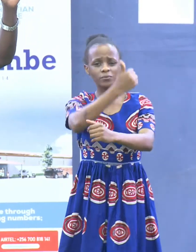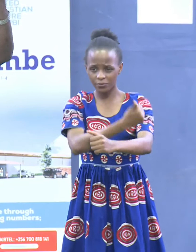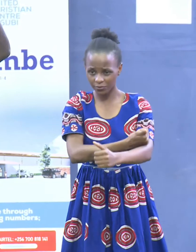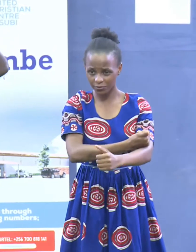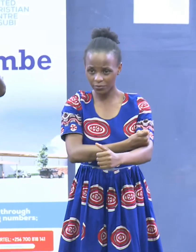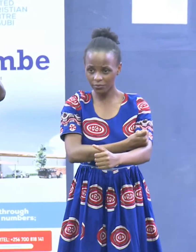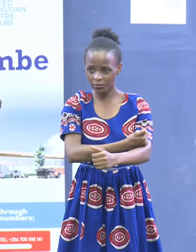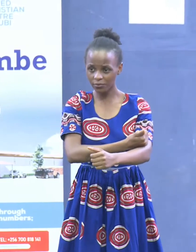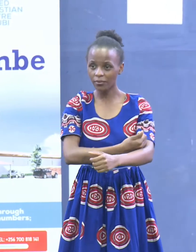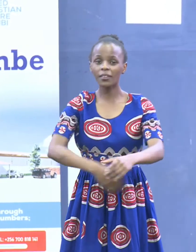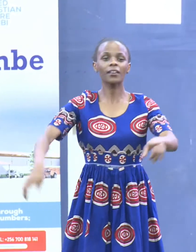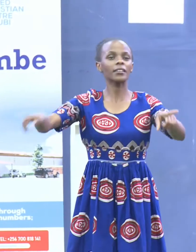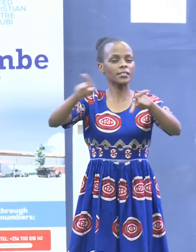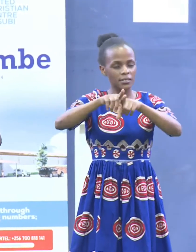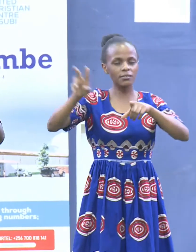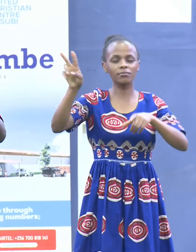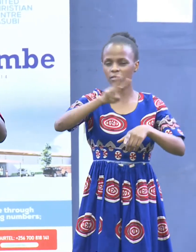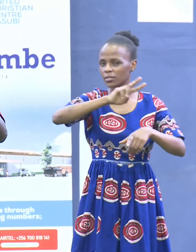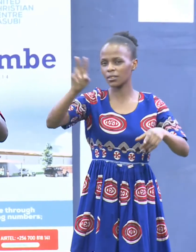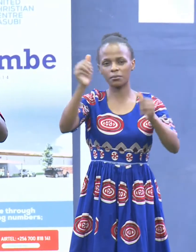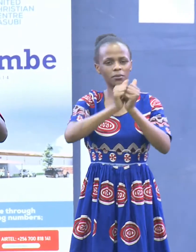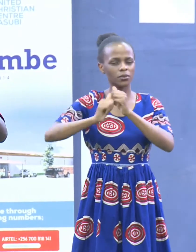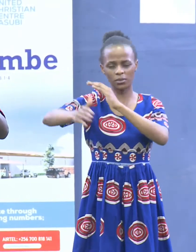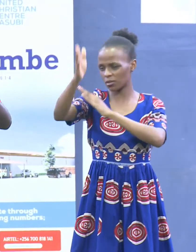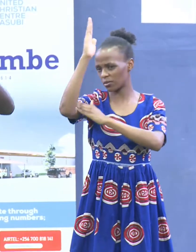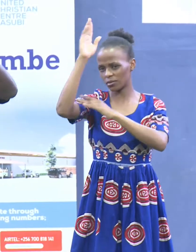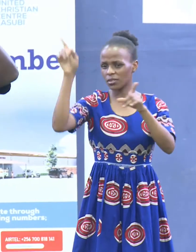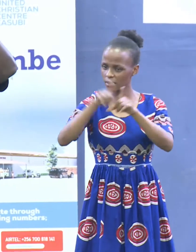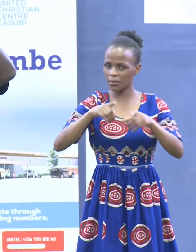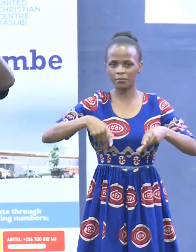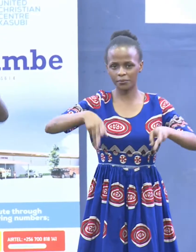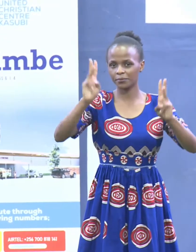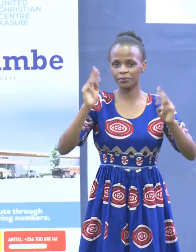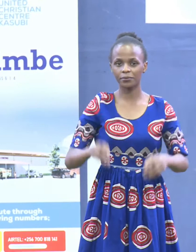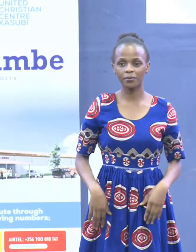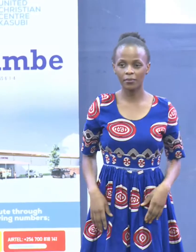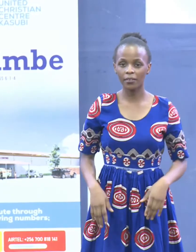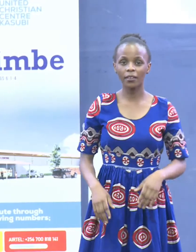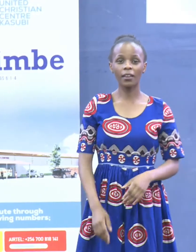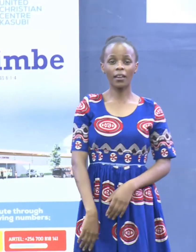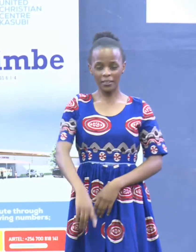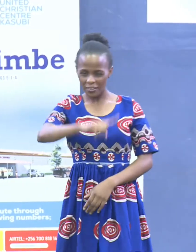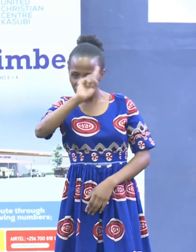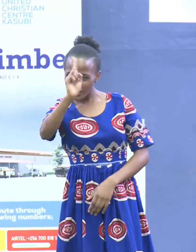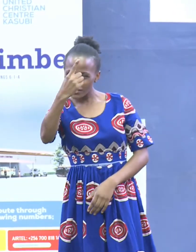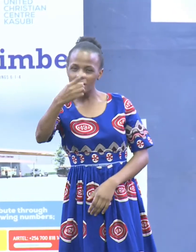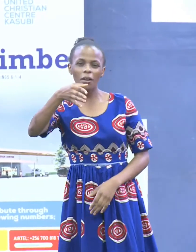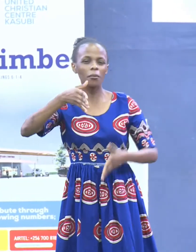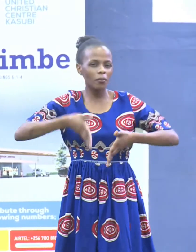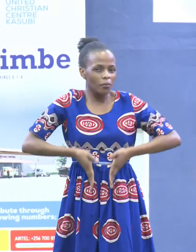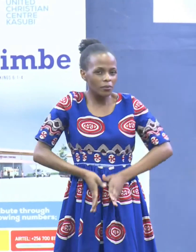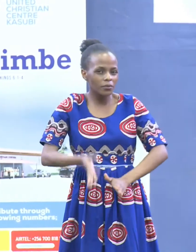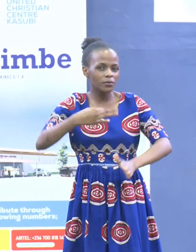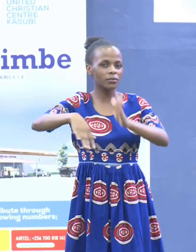power. N'eri Katonda bw'ekito bwe kiri. And likewise unto God, that is how it is. Nti omubereberye wa Katonda. That the firstborn